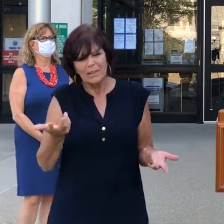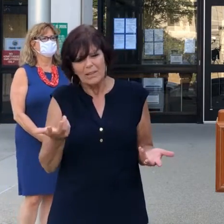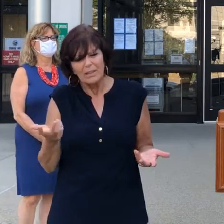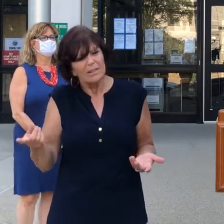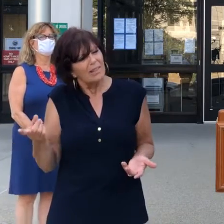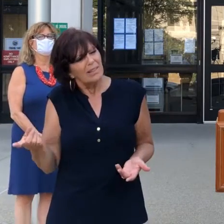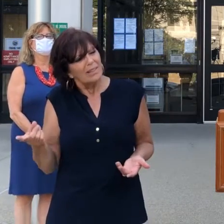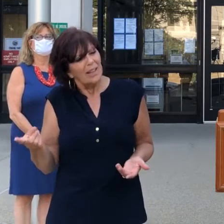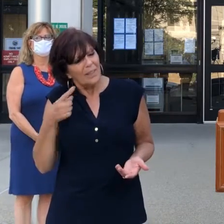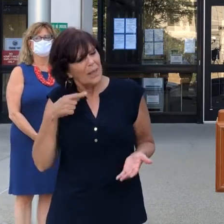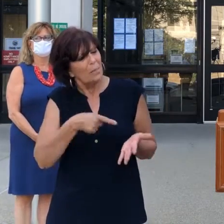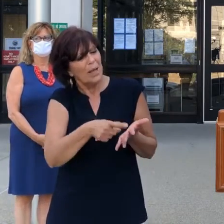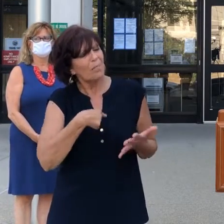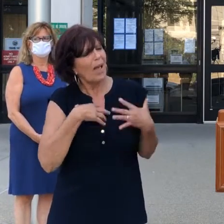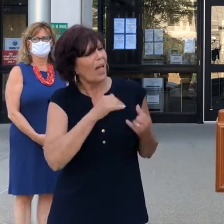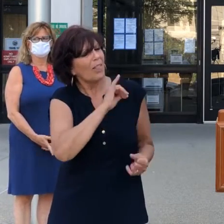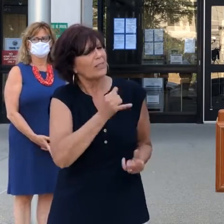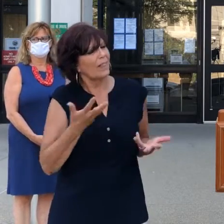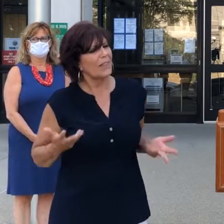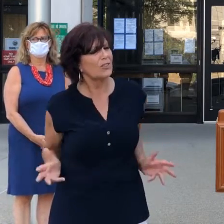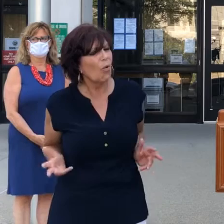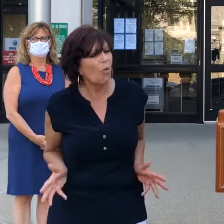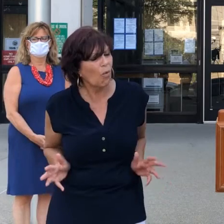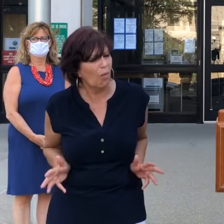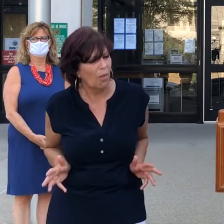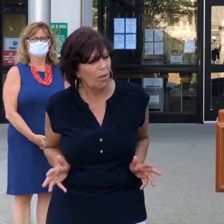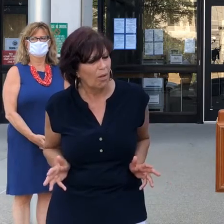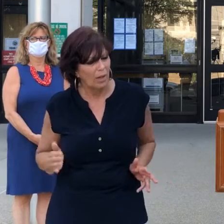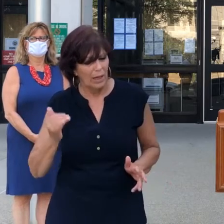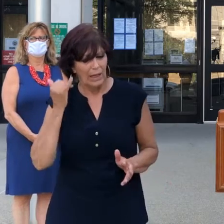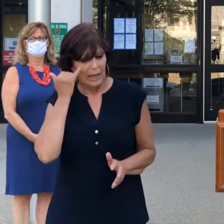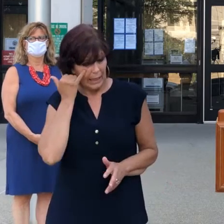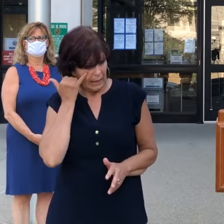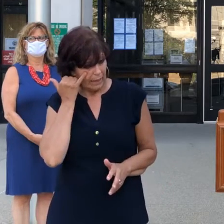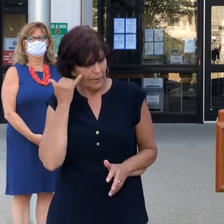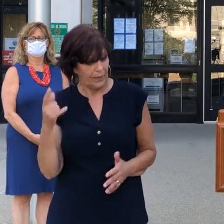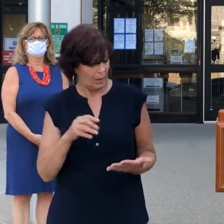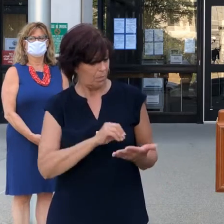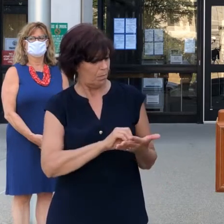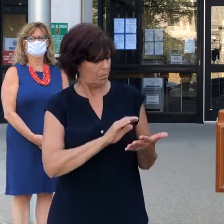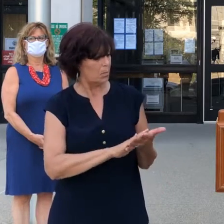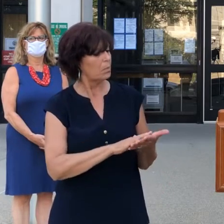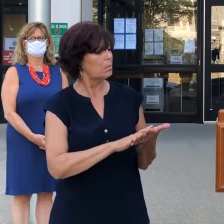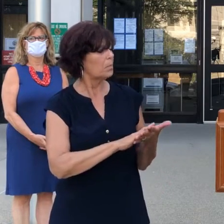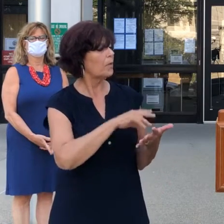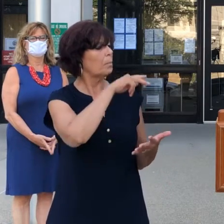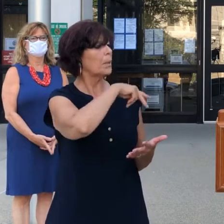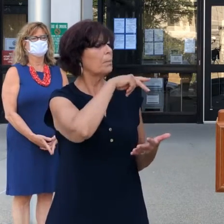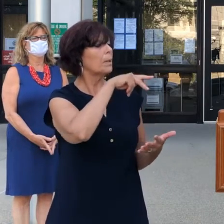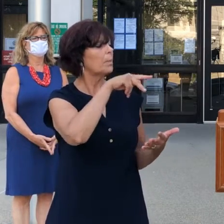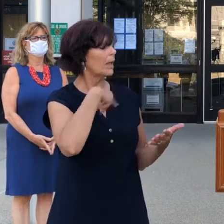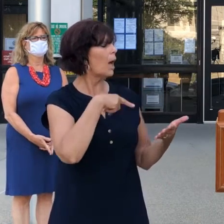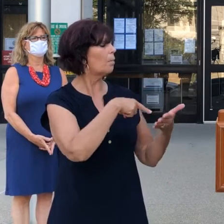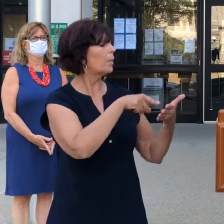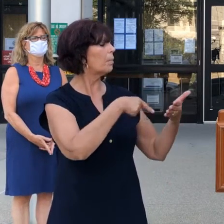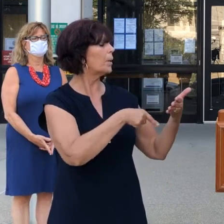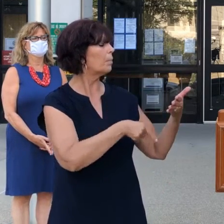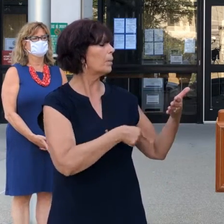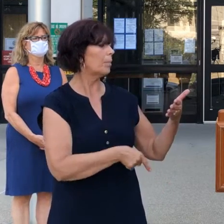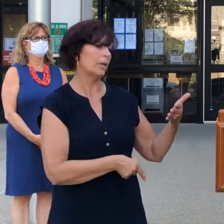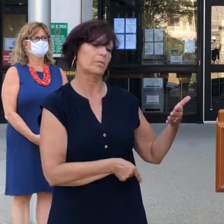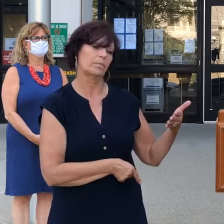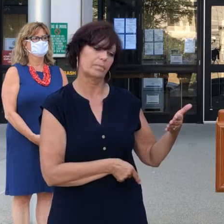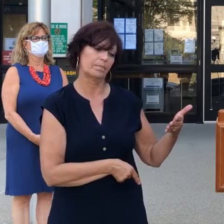They paid my health insurance. If they counted those employees as being on their payroll so that they could get the